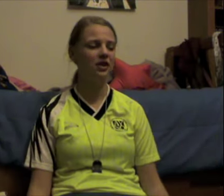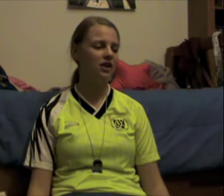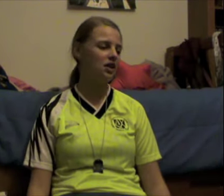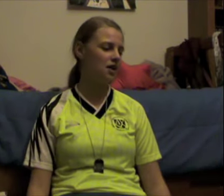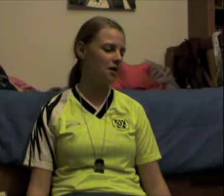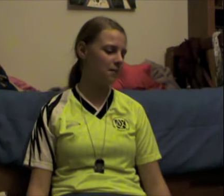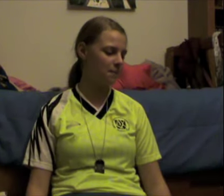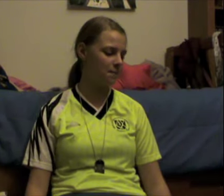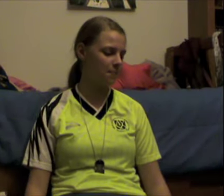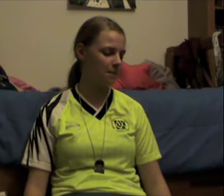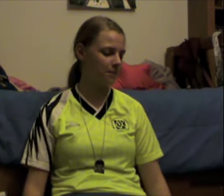Um.